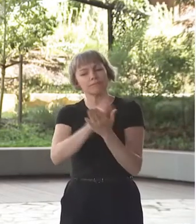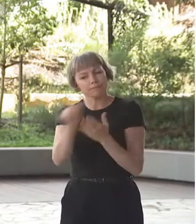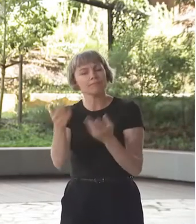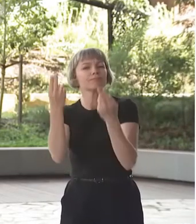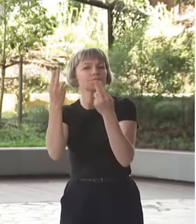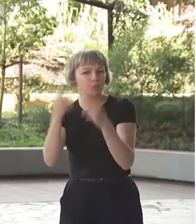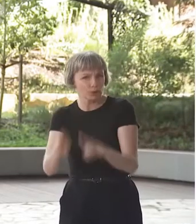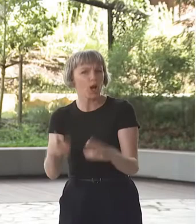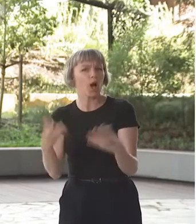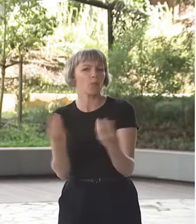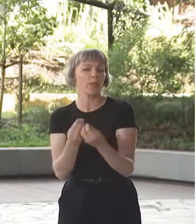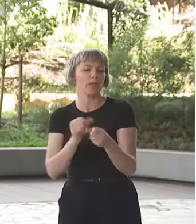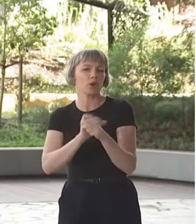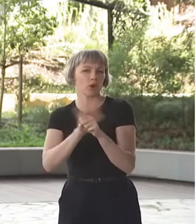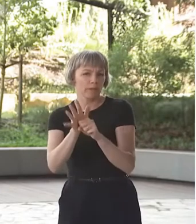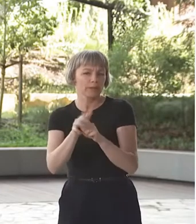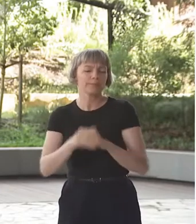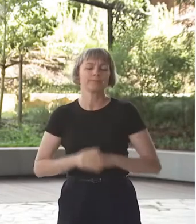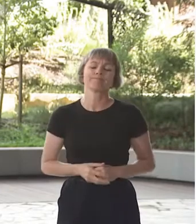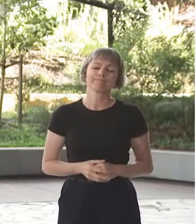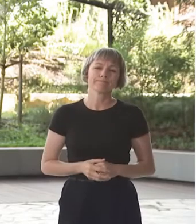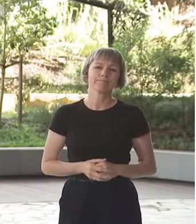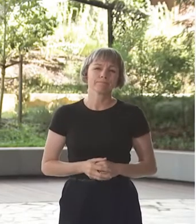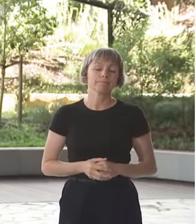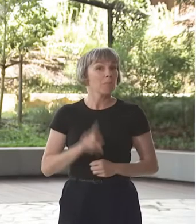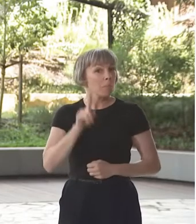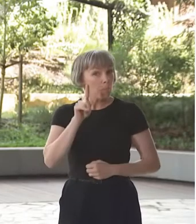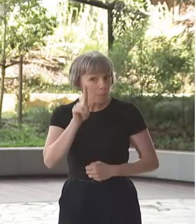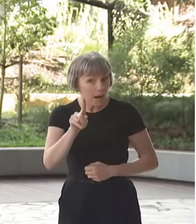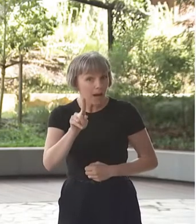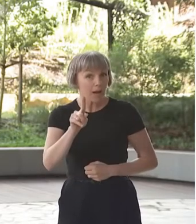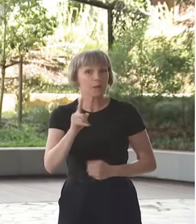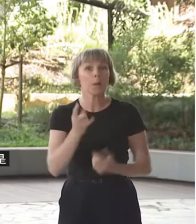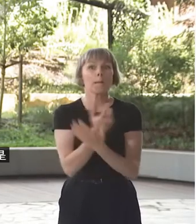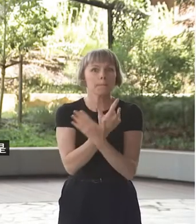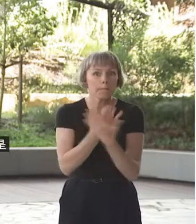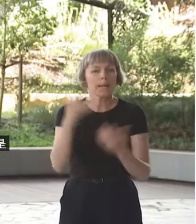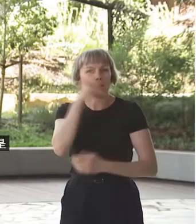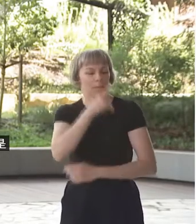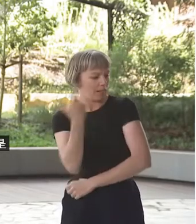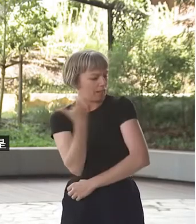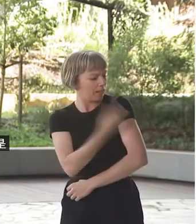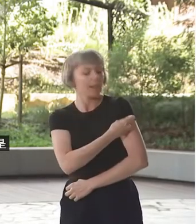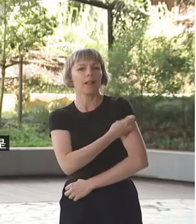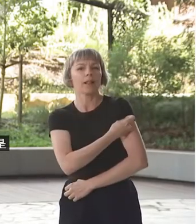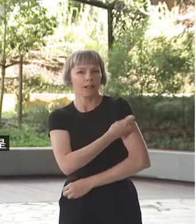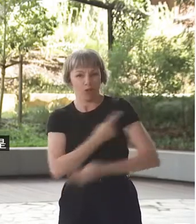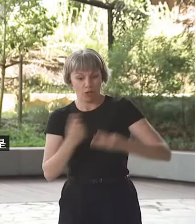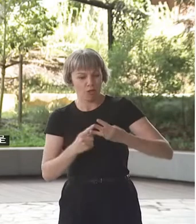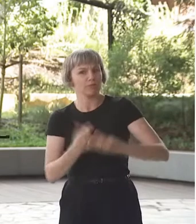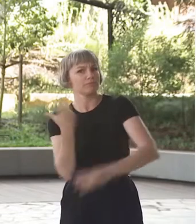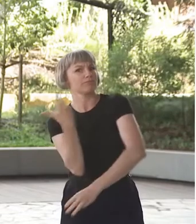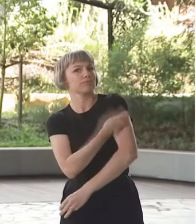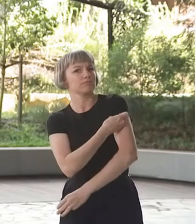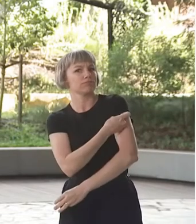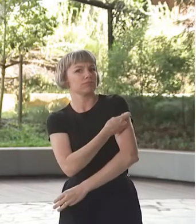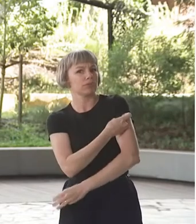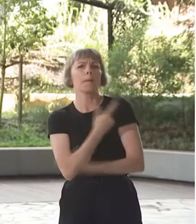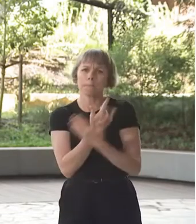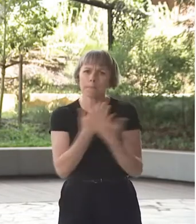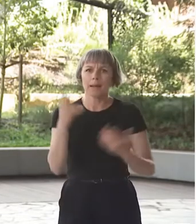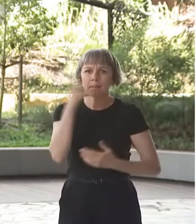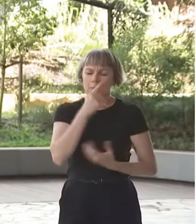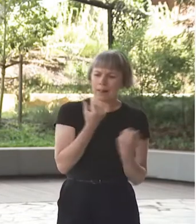vaccinated. But that doesn't mean the vaccines are so good at protection, particularly the third dose. We know that third dose of